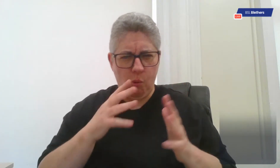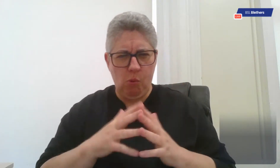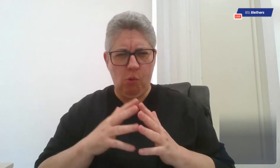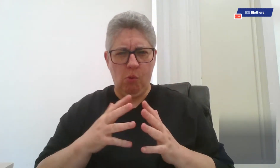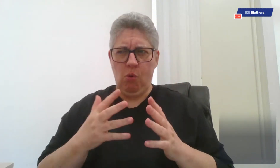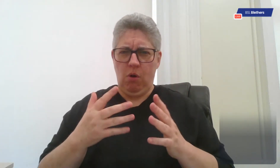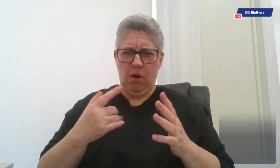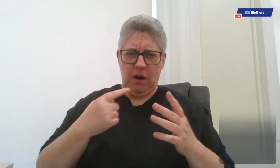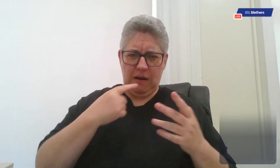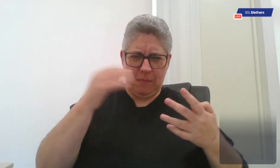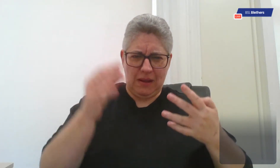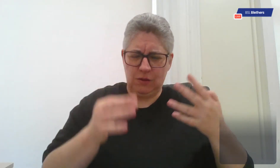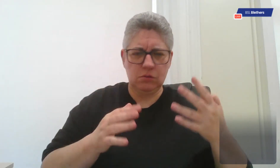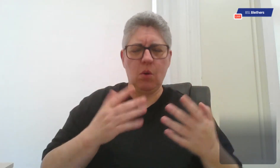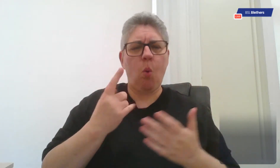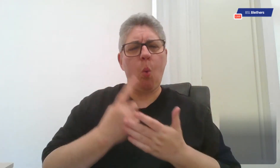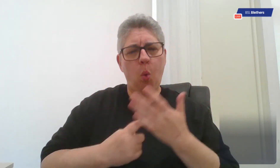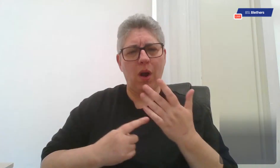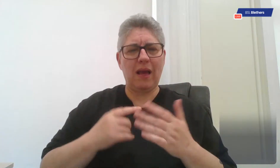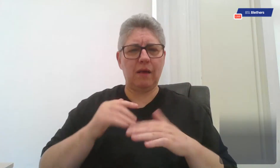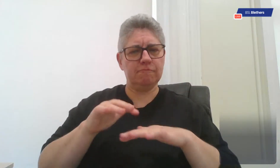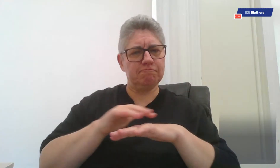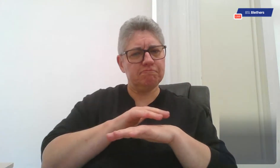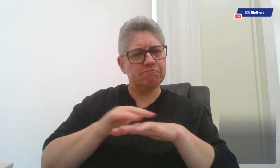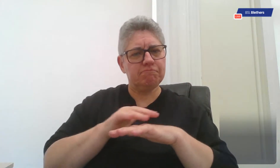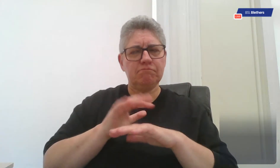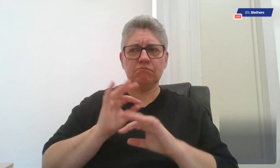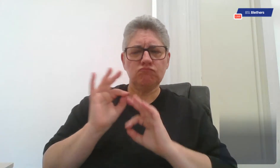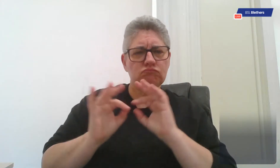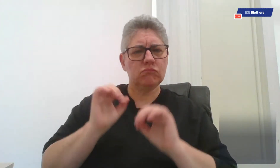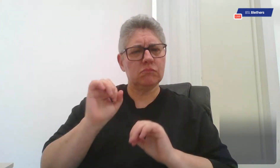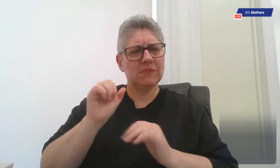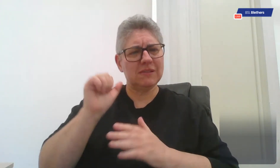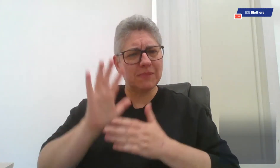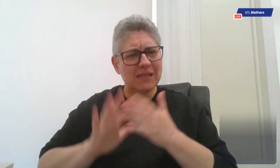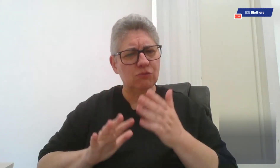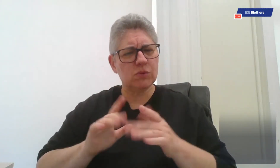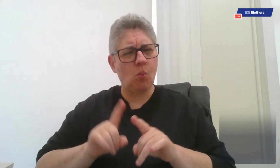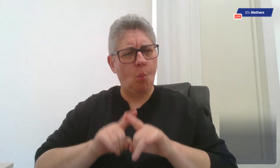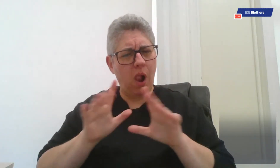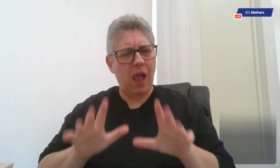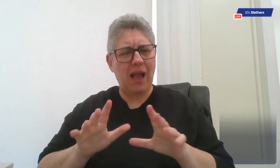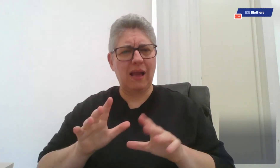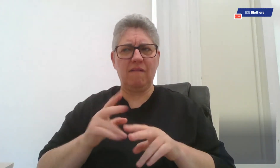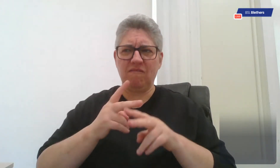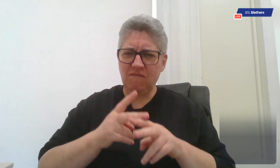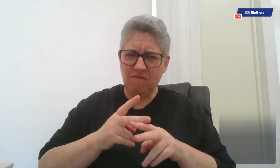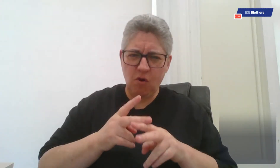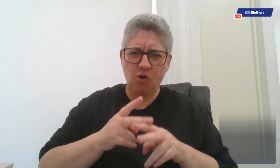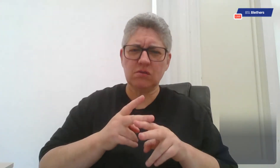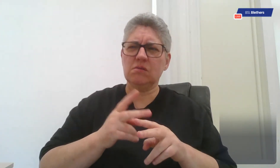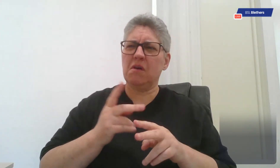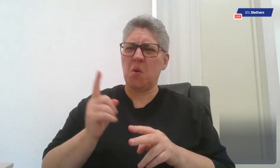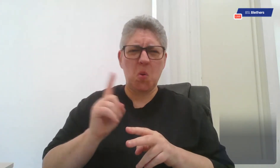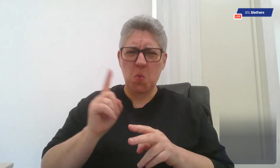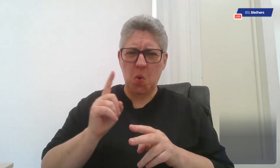generally talking to us about it. Now, remember that this session is not really an